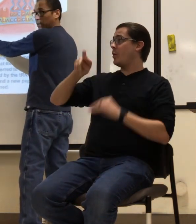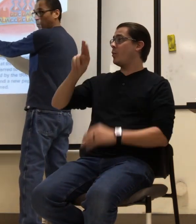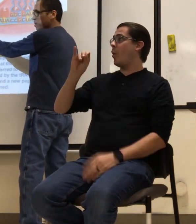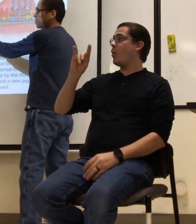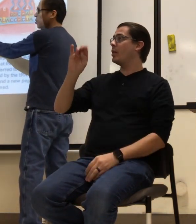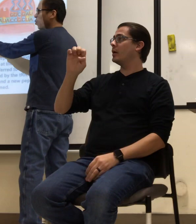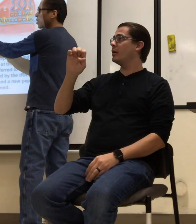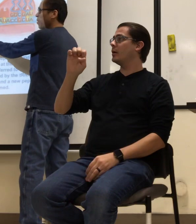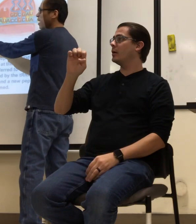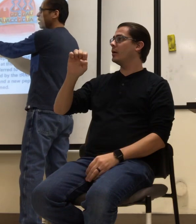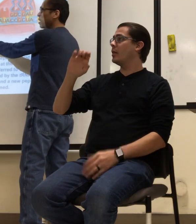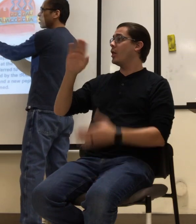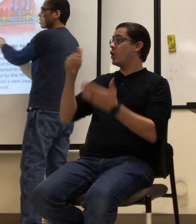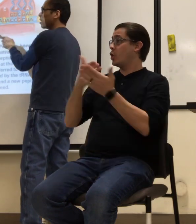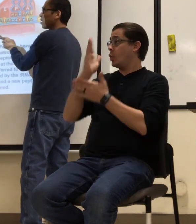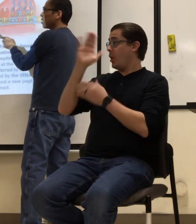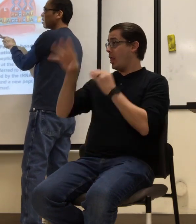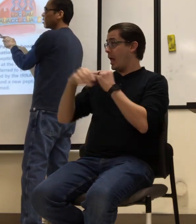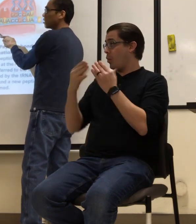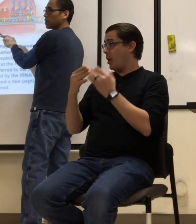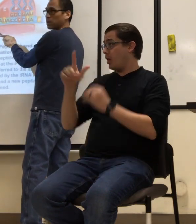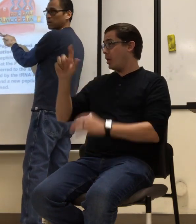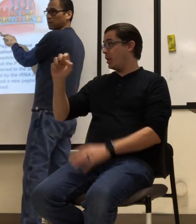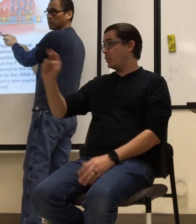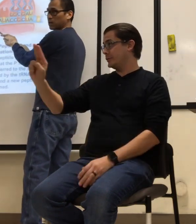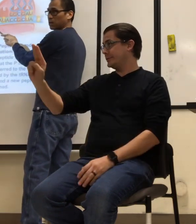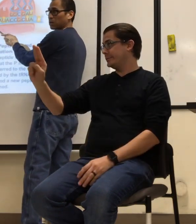proline. And what's the new one you're adding?